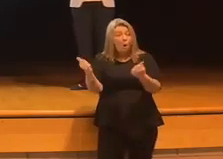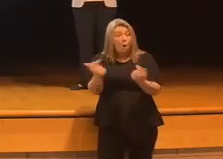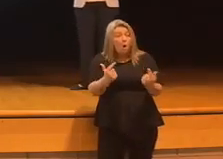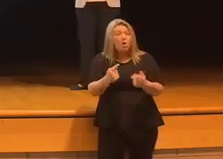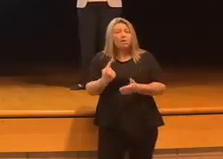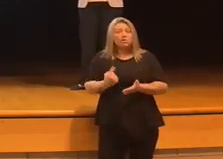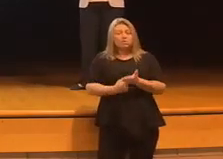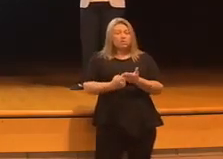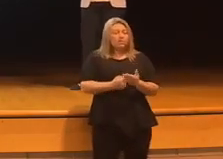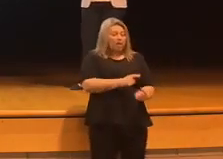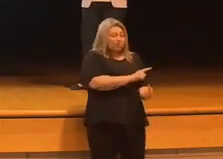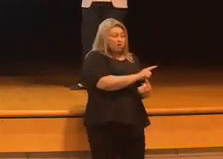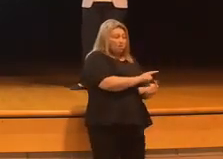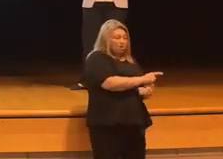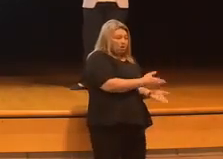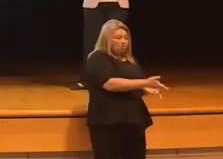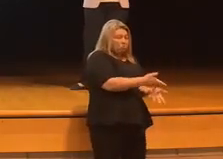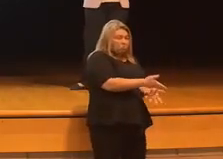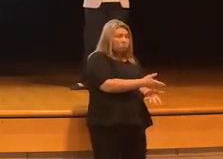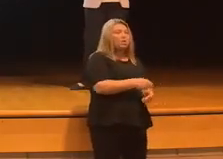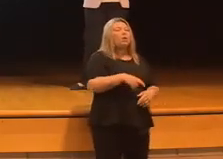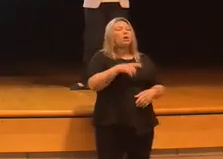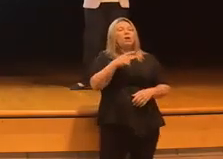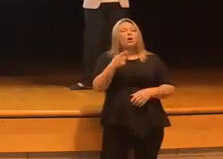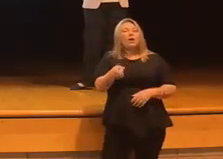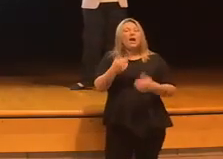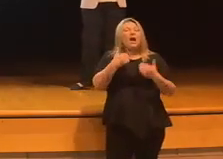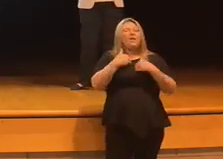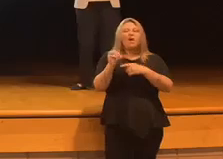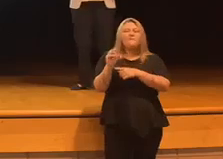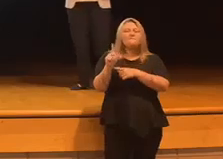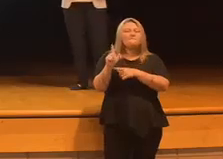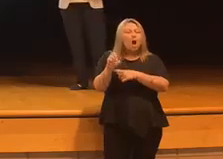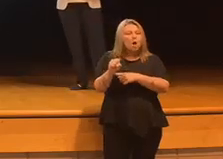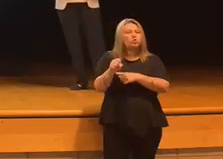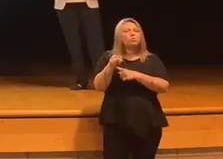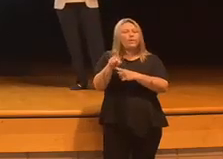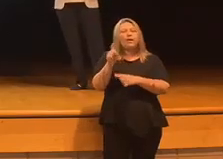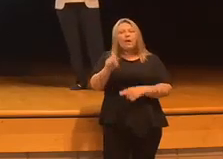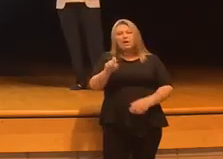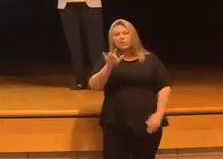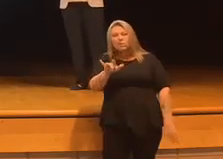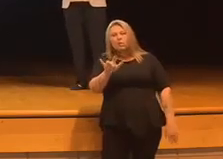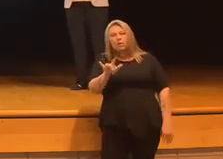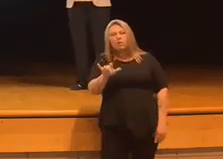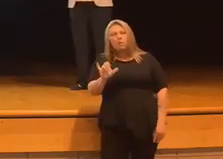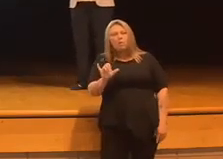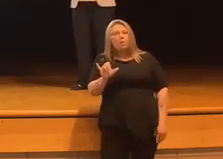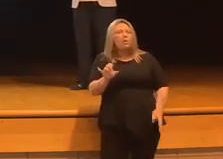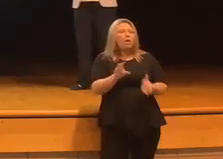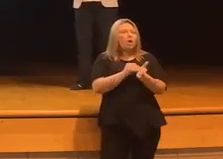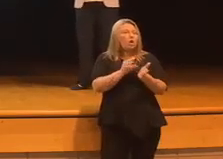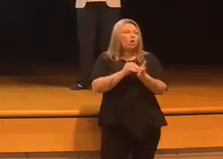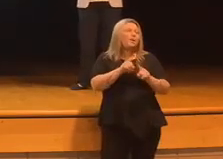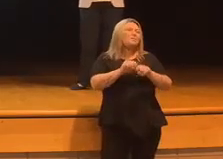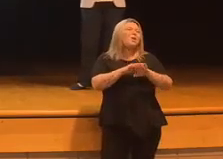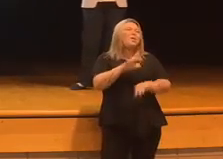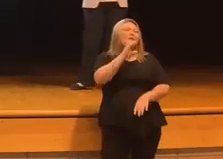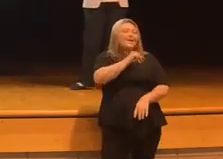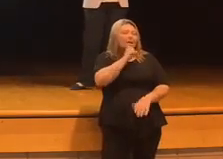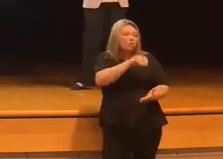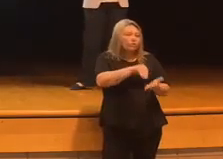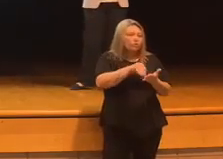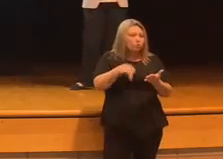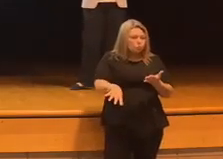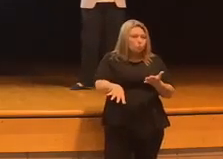or sometimes they assign students modules to work through on their own, depending on the age level